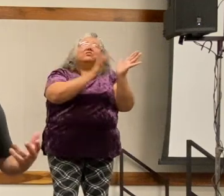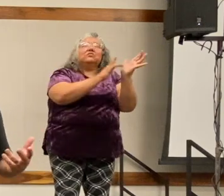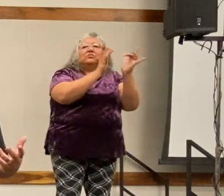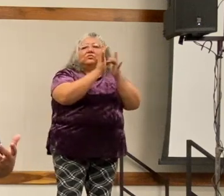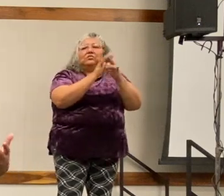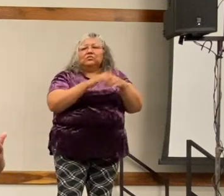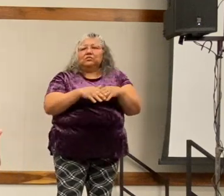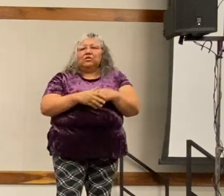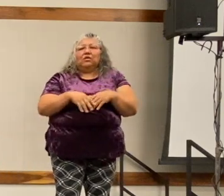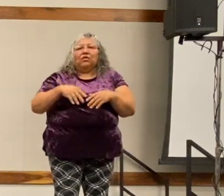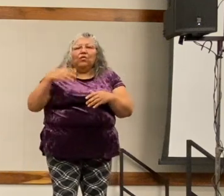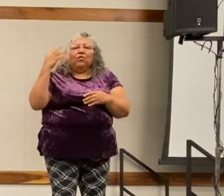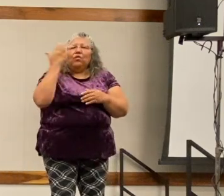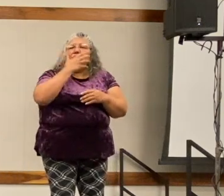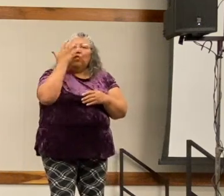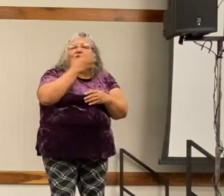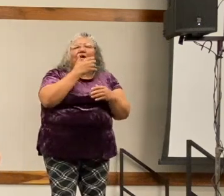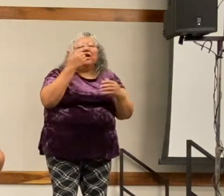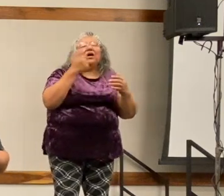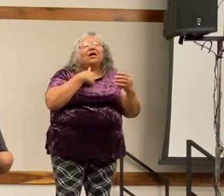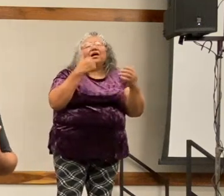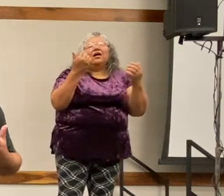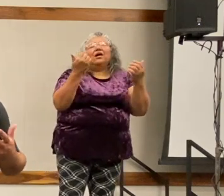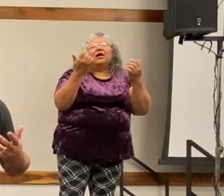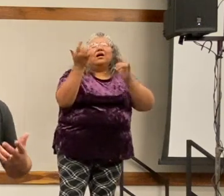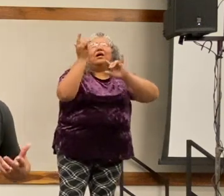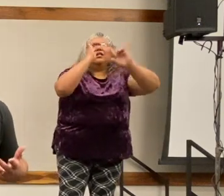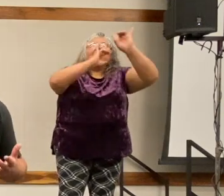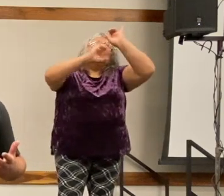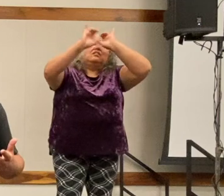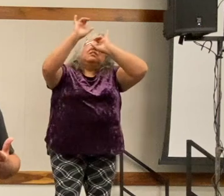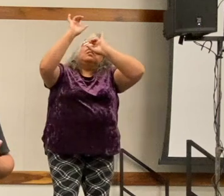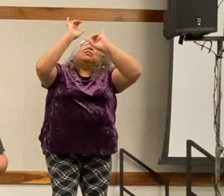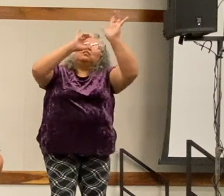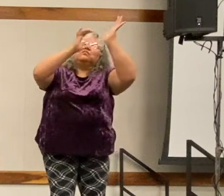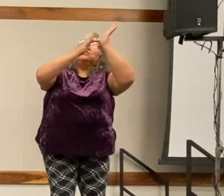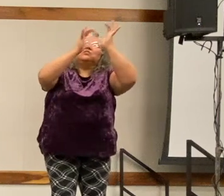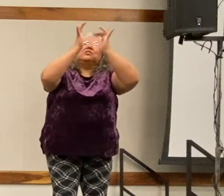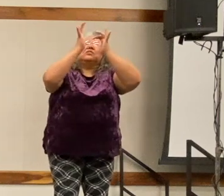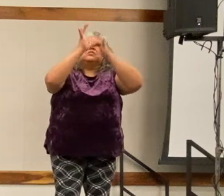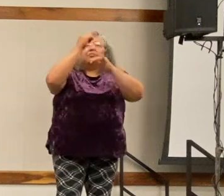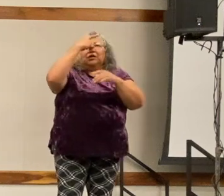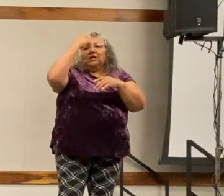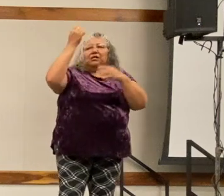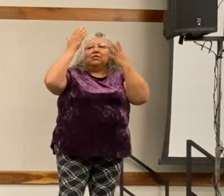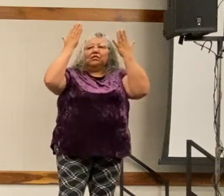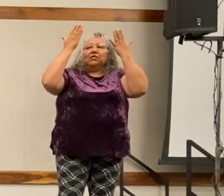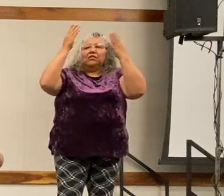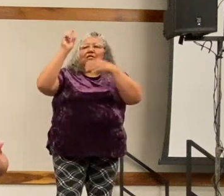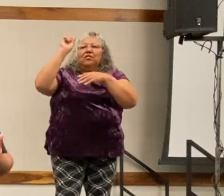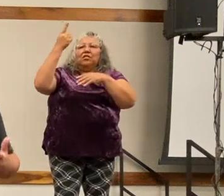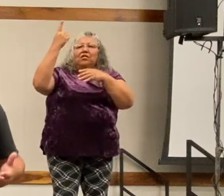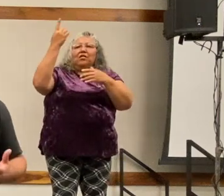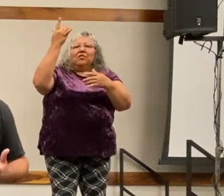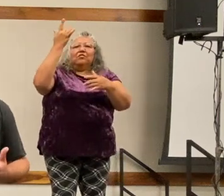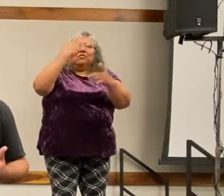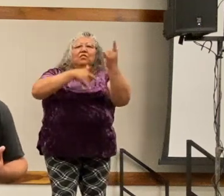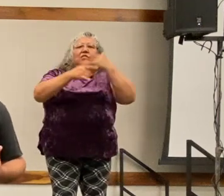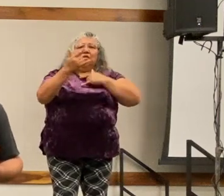Jesus. Oh, how I love Jesus, because he first loved